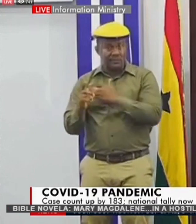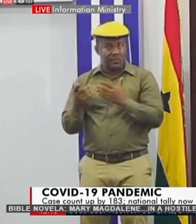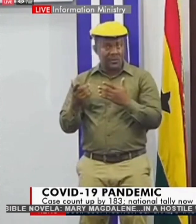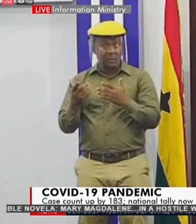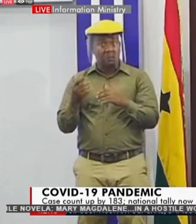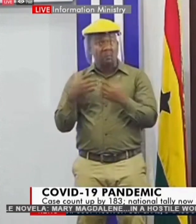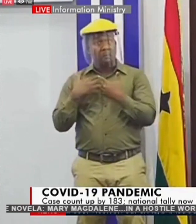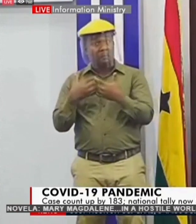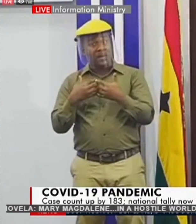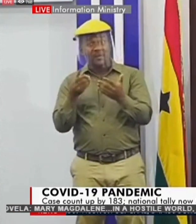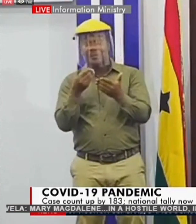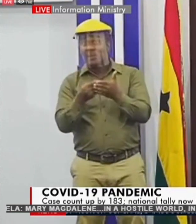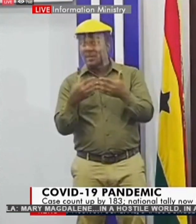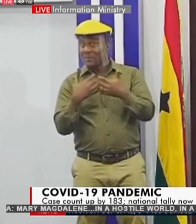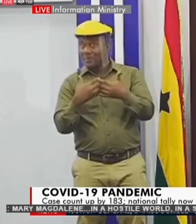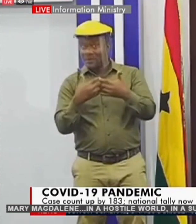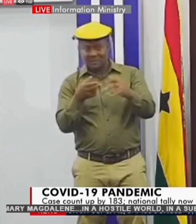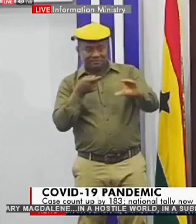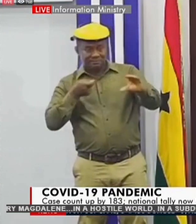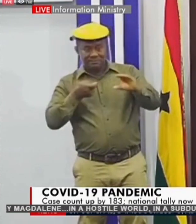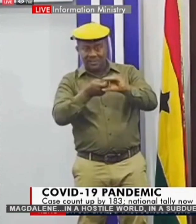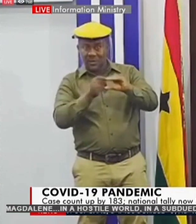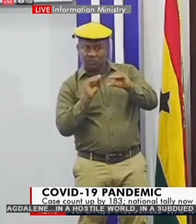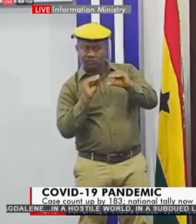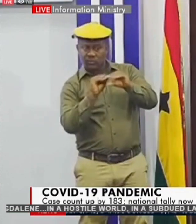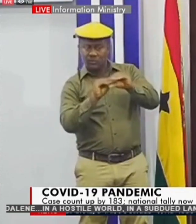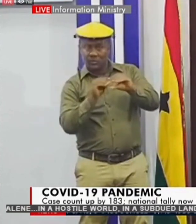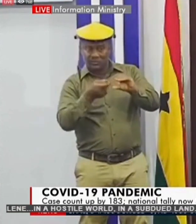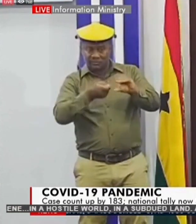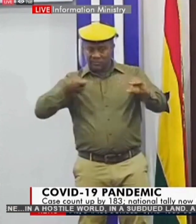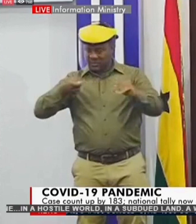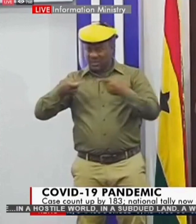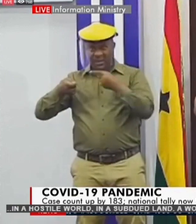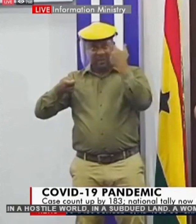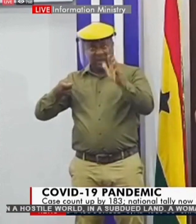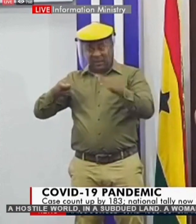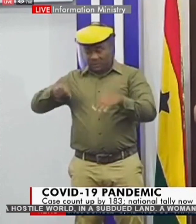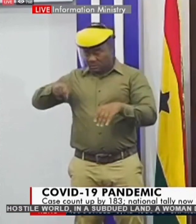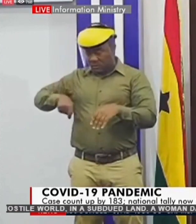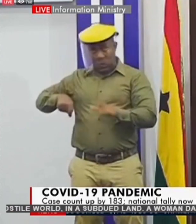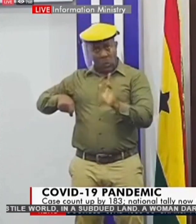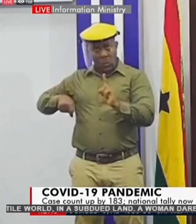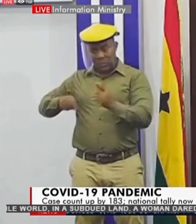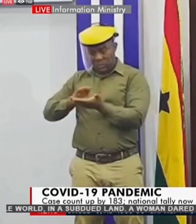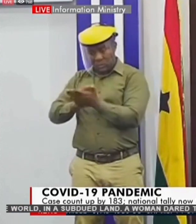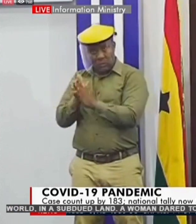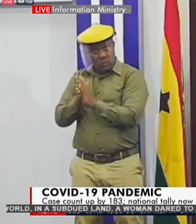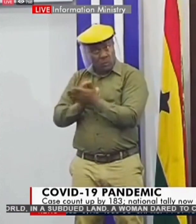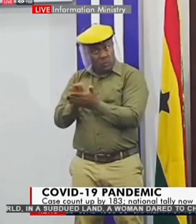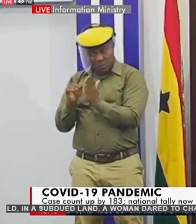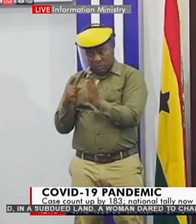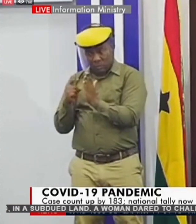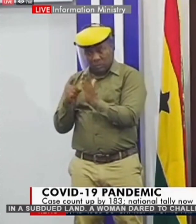an ATM machine, you must also sanitize, use the hand sanitizer, or wash your hand under running